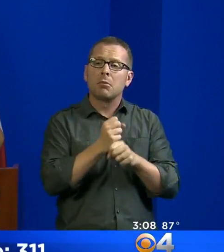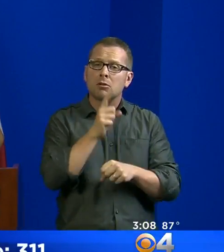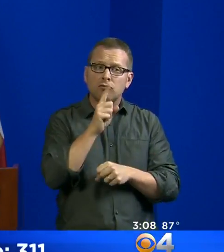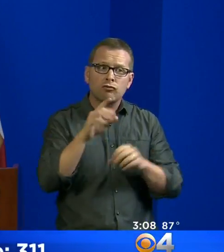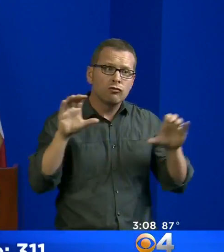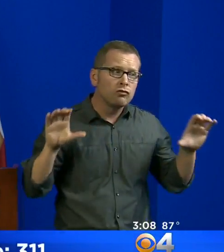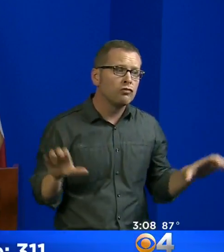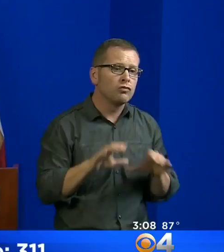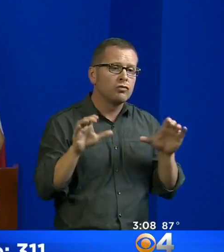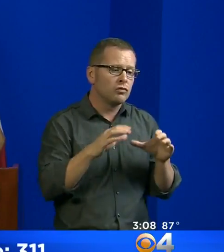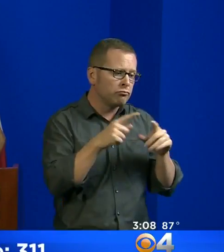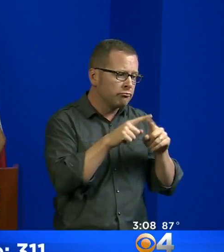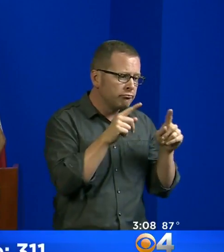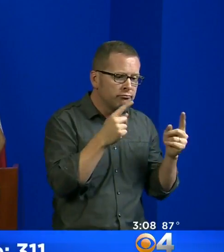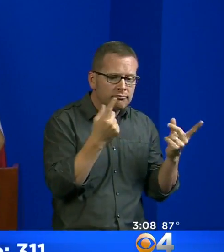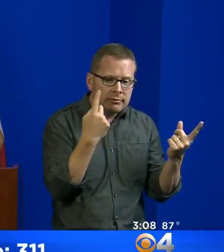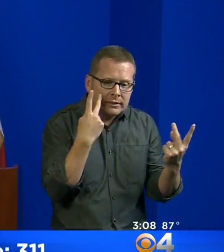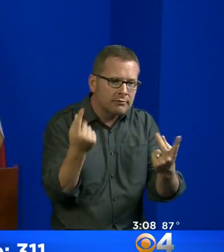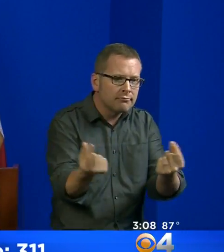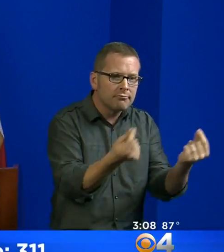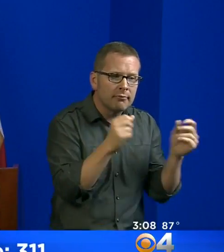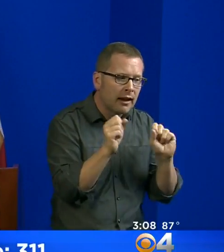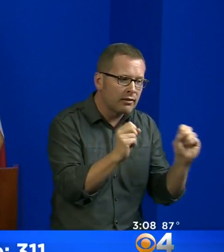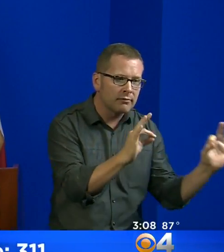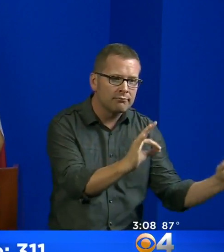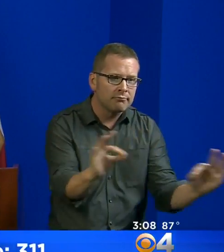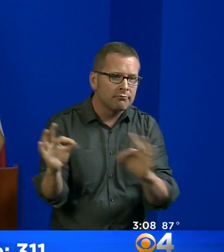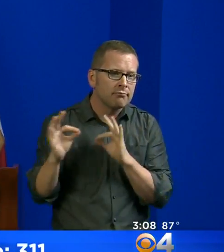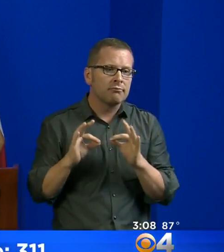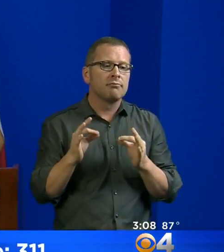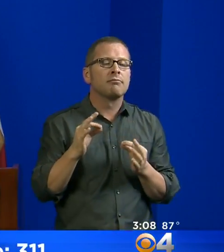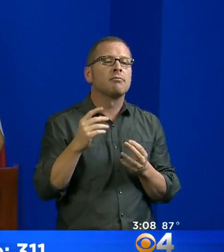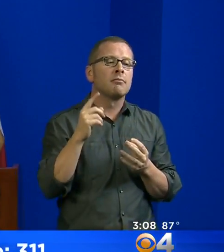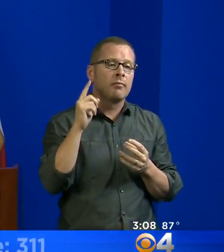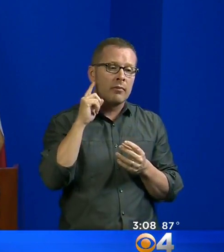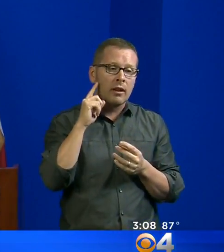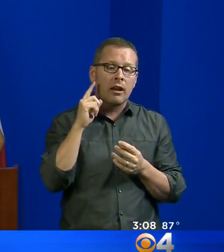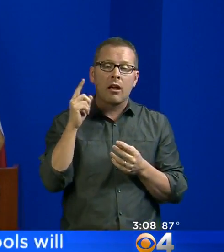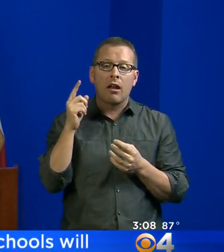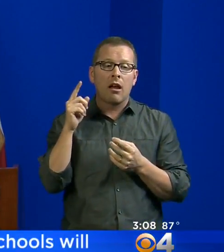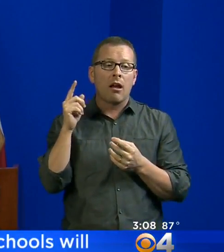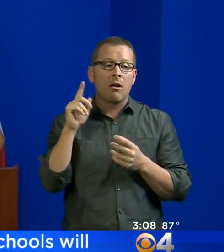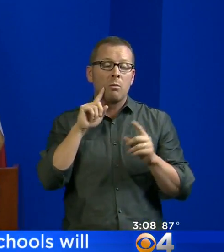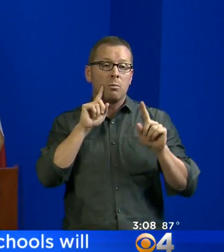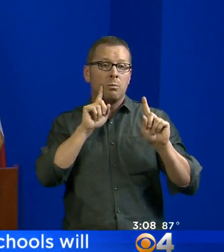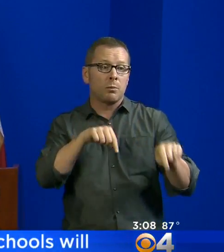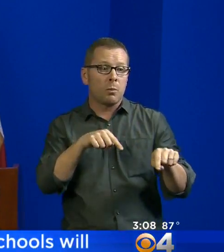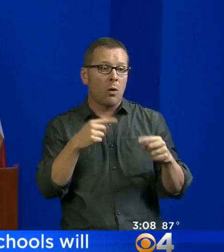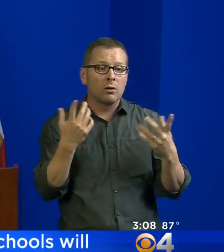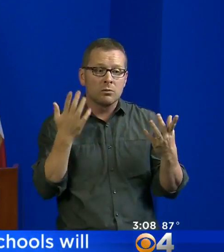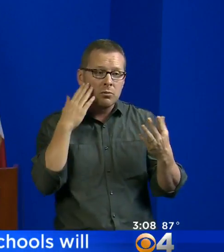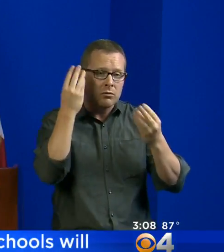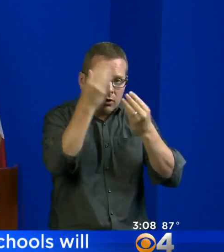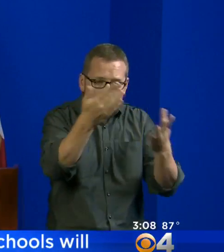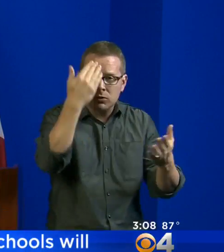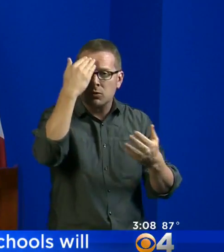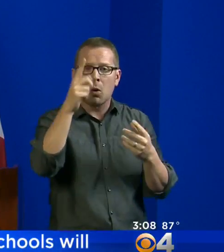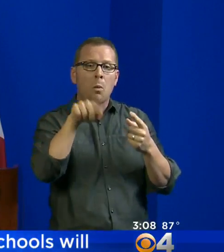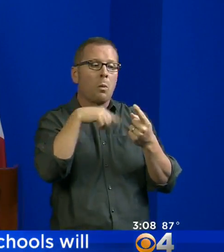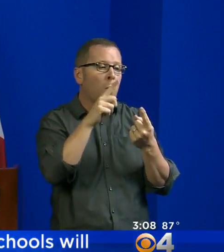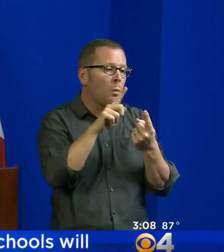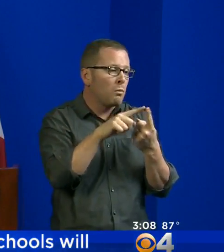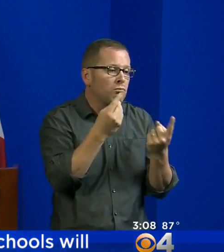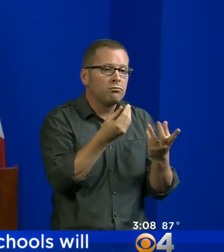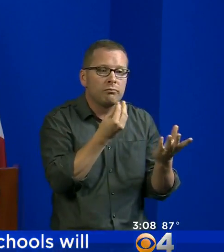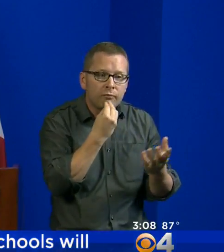and he will be speaking with truck drivers who will be taking food and oil and gasoline from the port and transporting it into